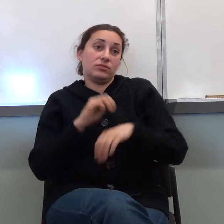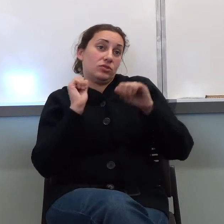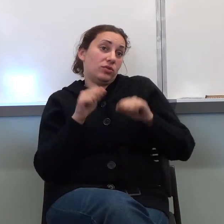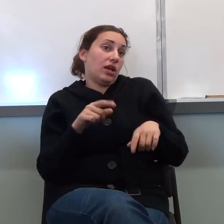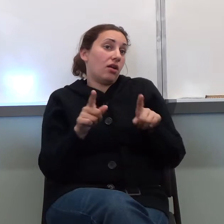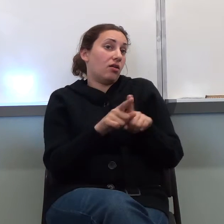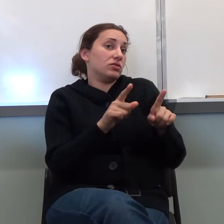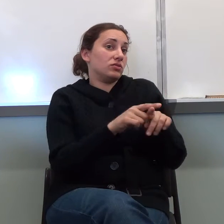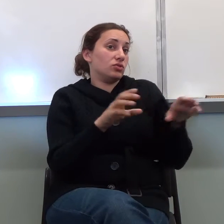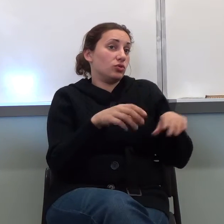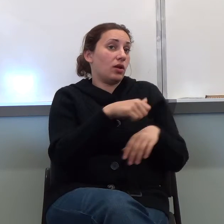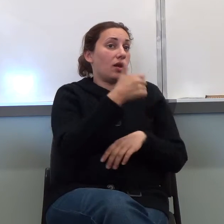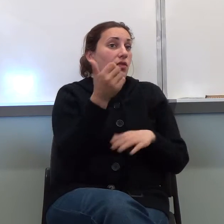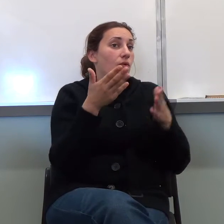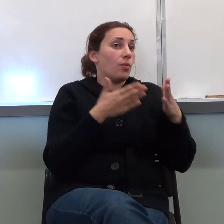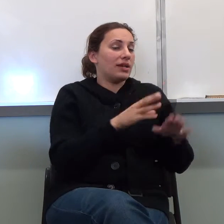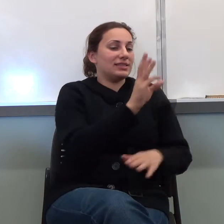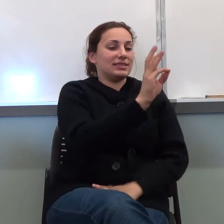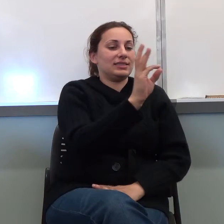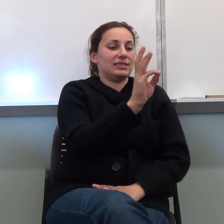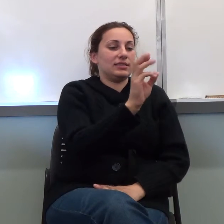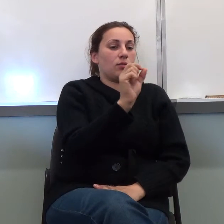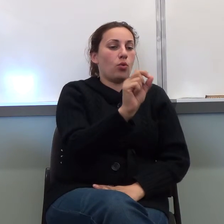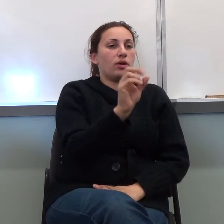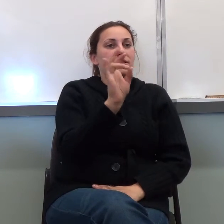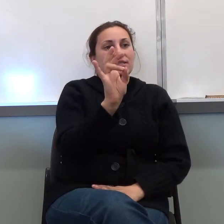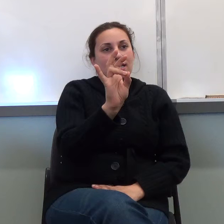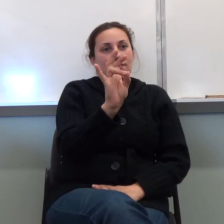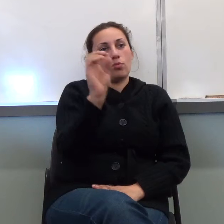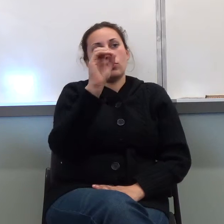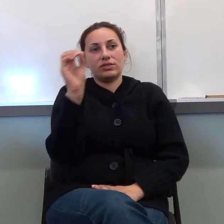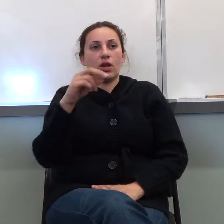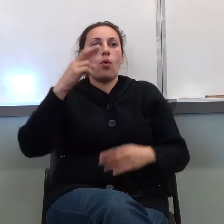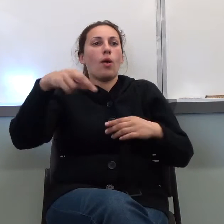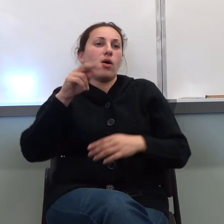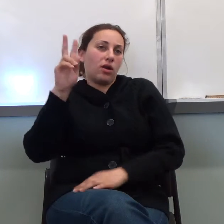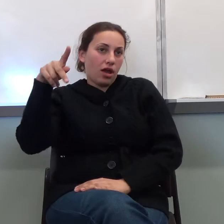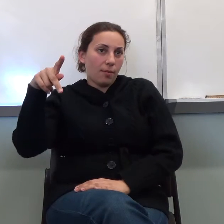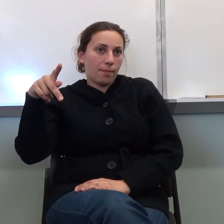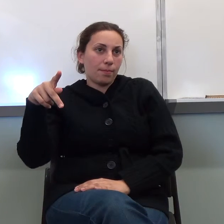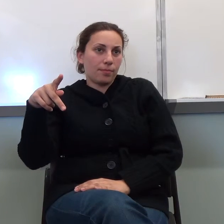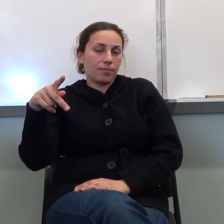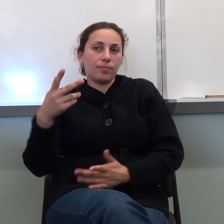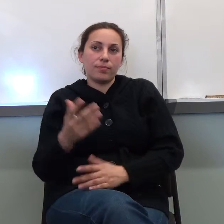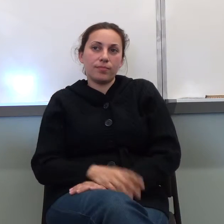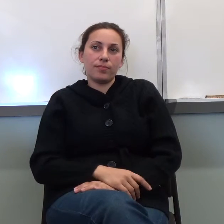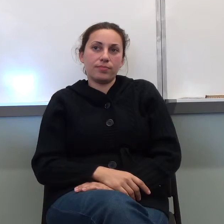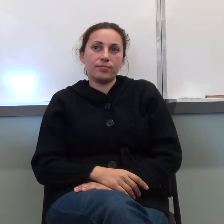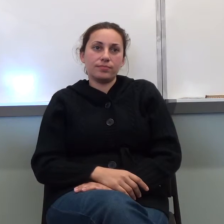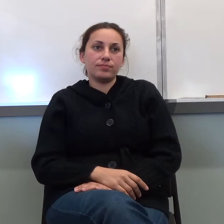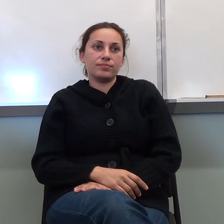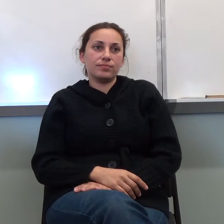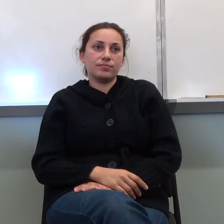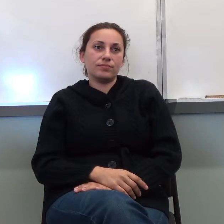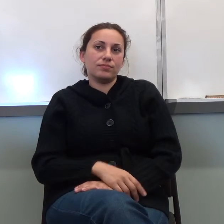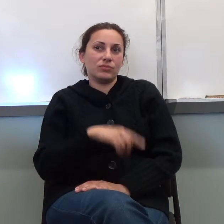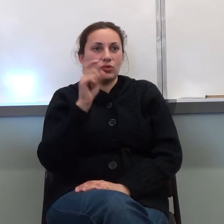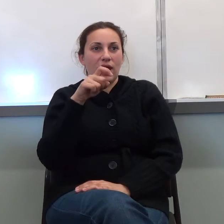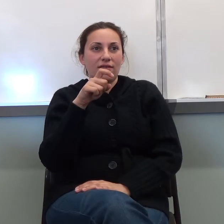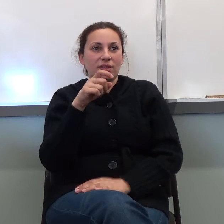this, 66.7%. This is a rounded answer, which means you'd have to put a squiggly equal sign